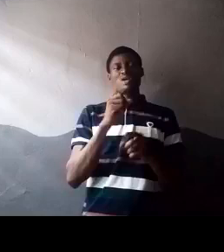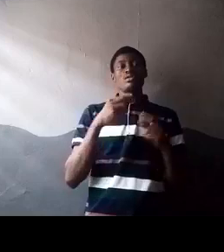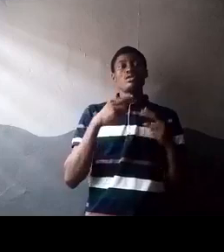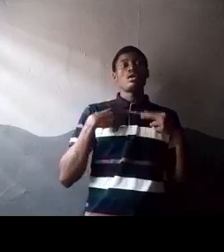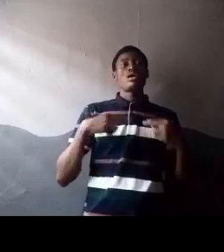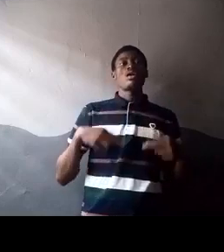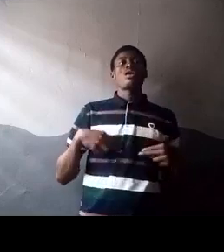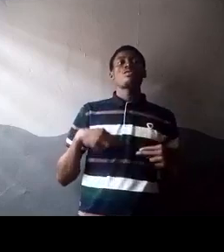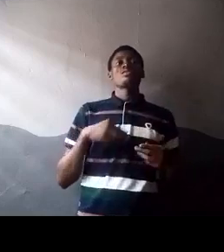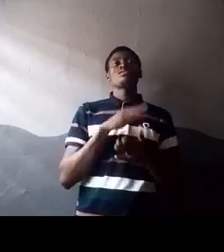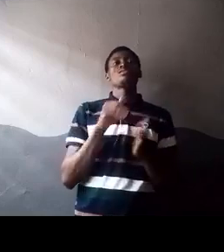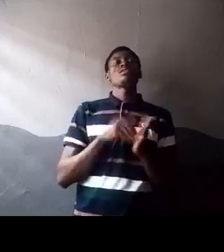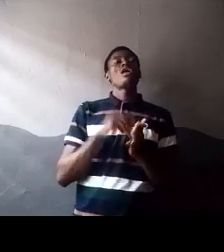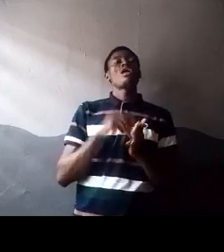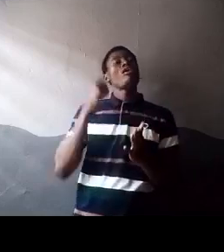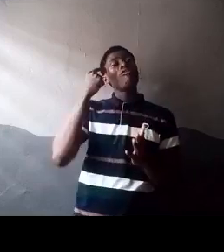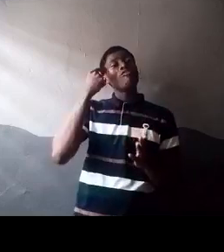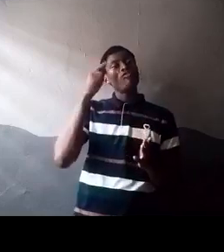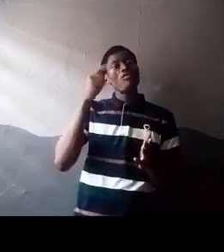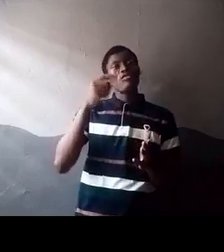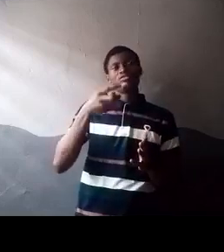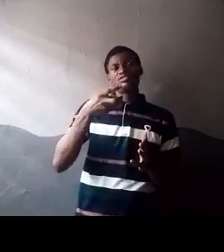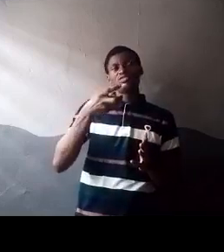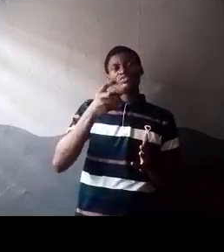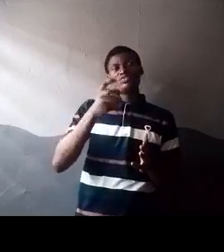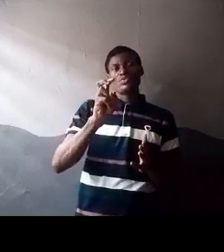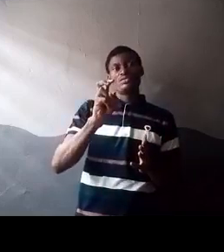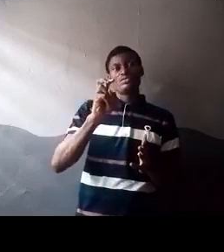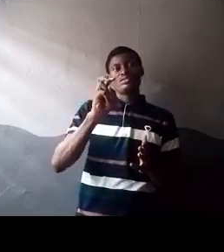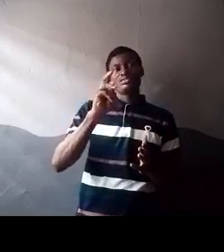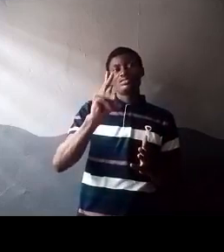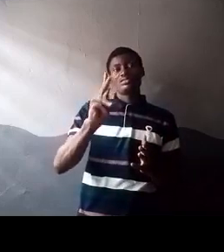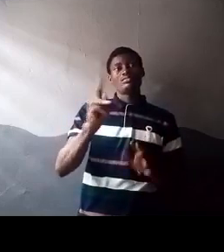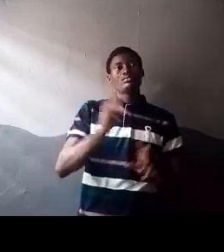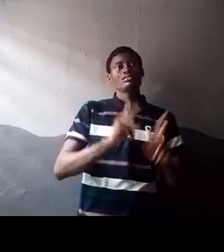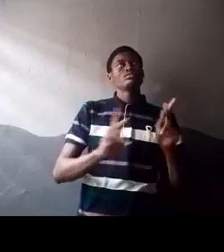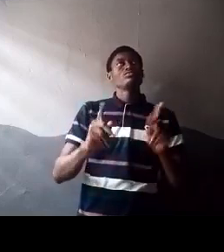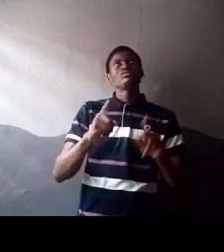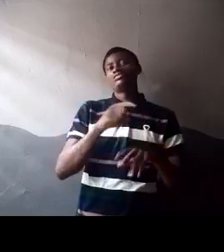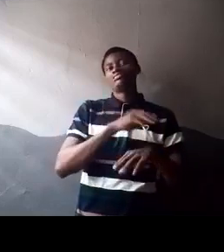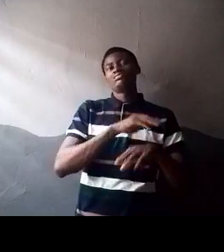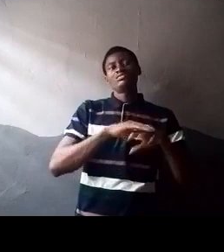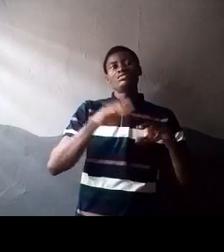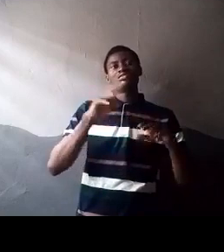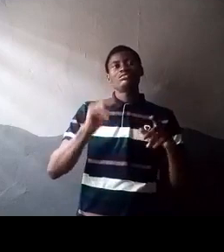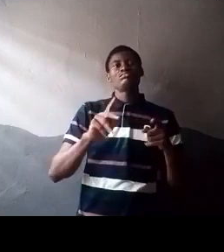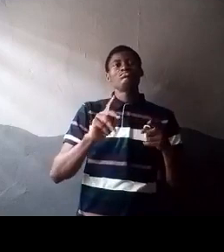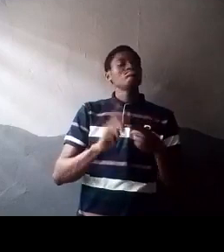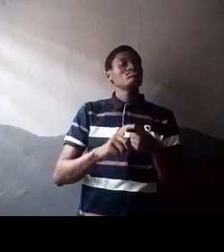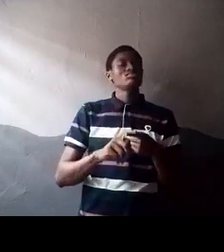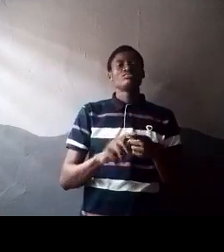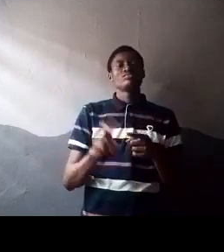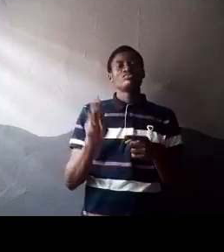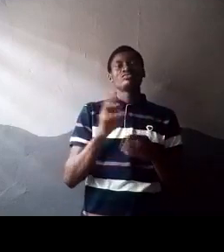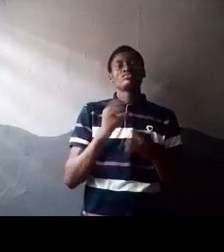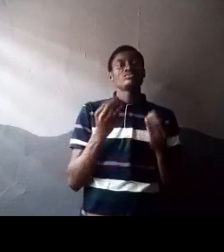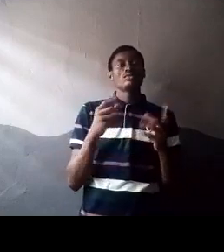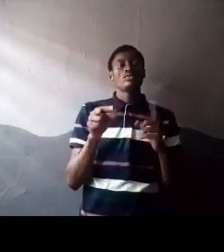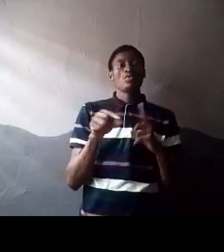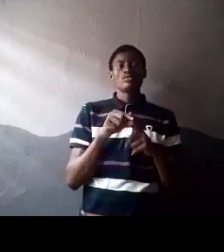200,000 people. You don't have to use so many words because you've already introduced it ahead. And because of this, so many people are